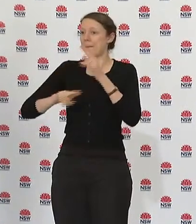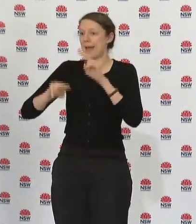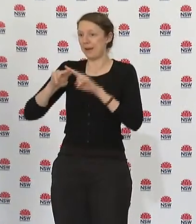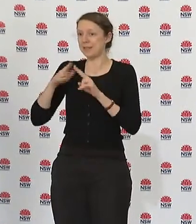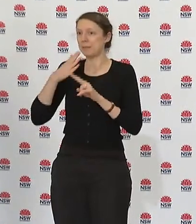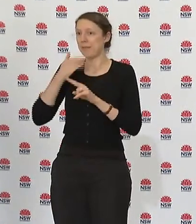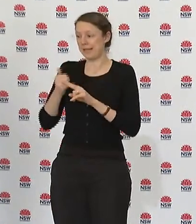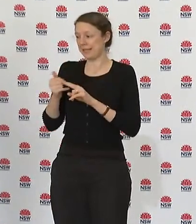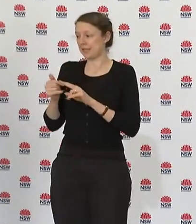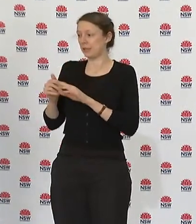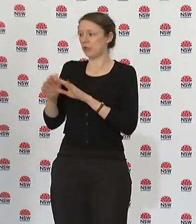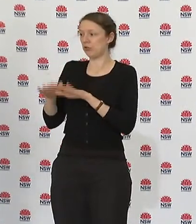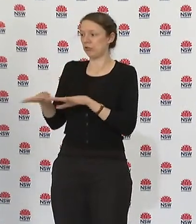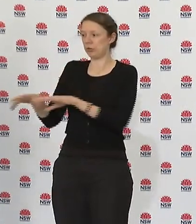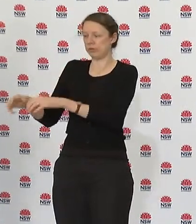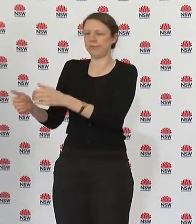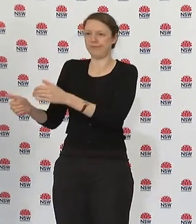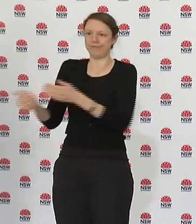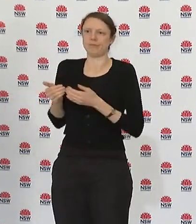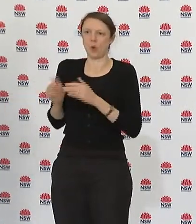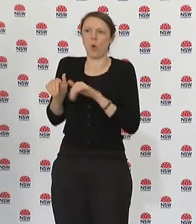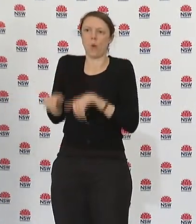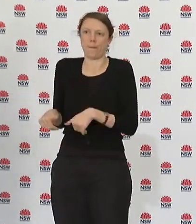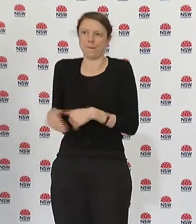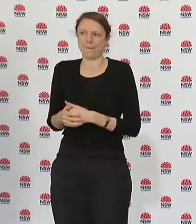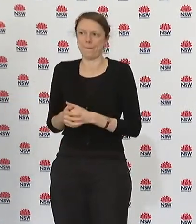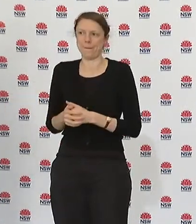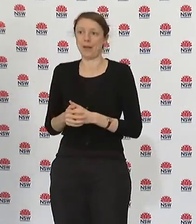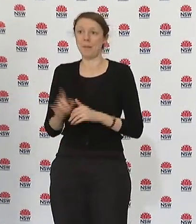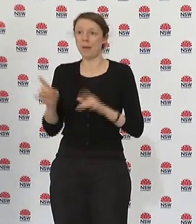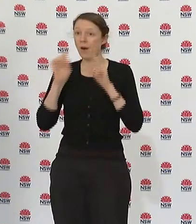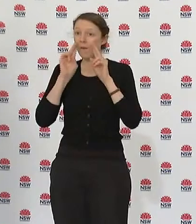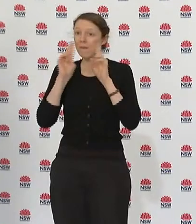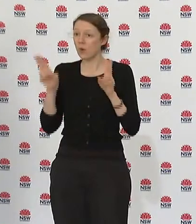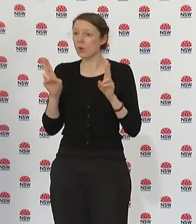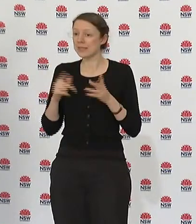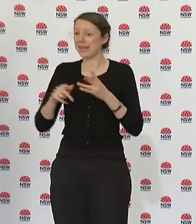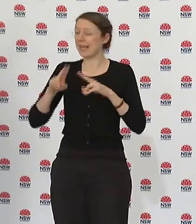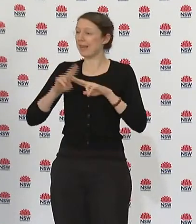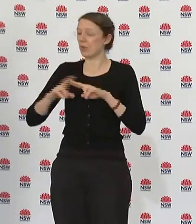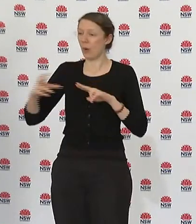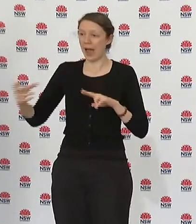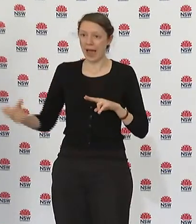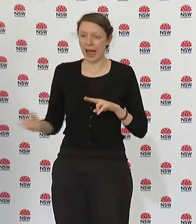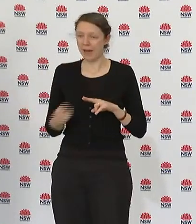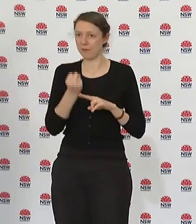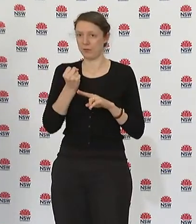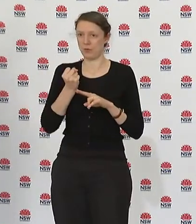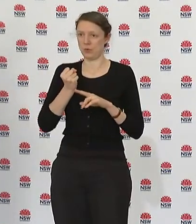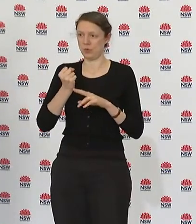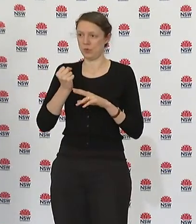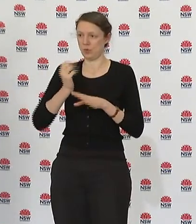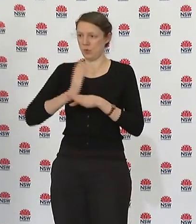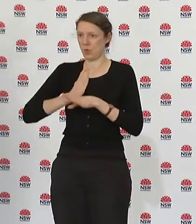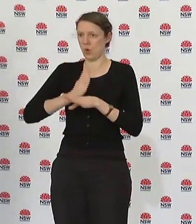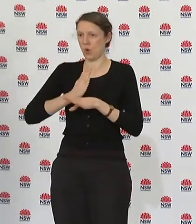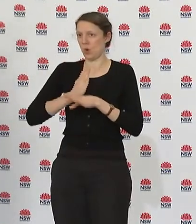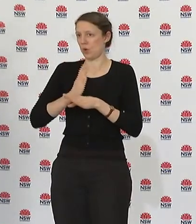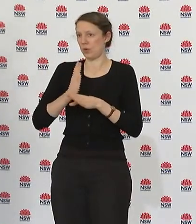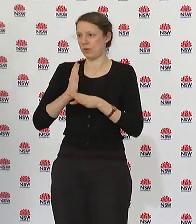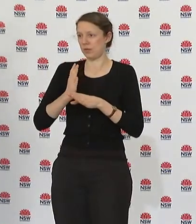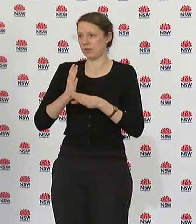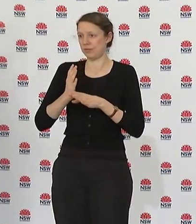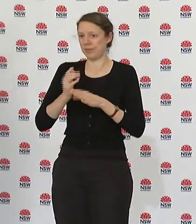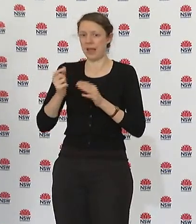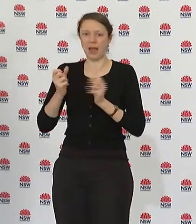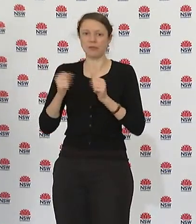home at this stage. But of course, if you have to work outside the home, or you have extenuating circumstances, or